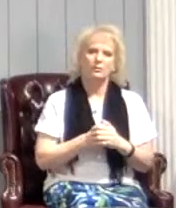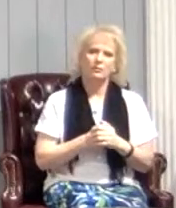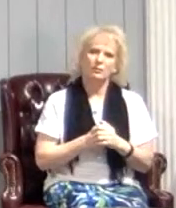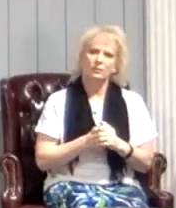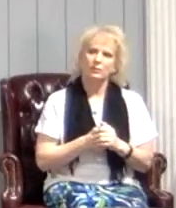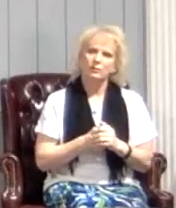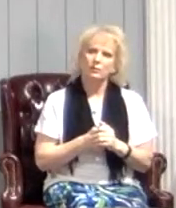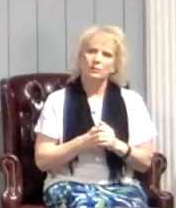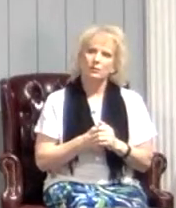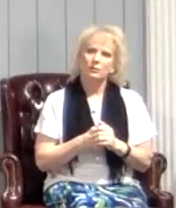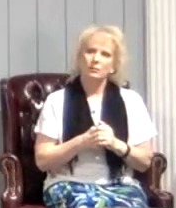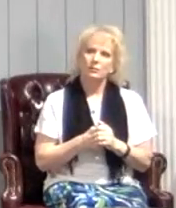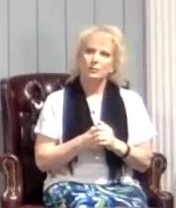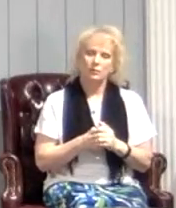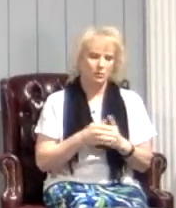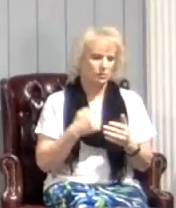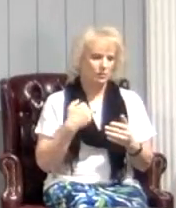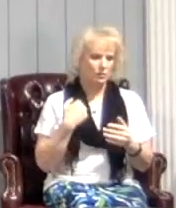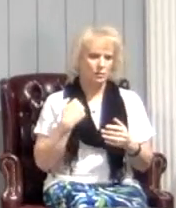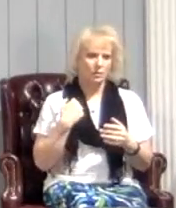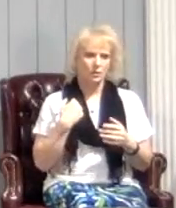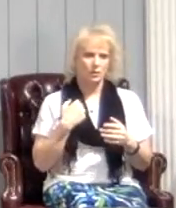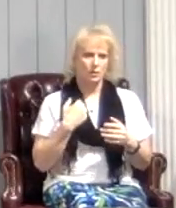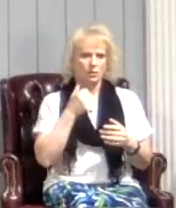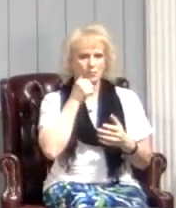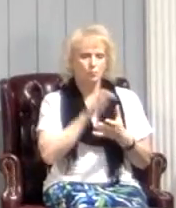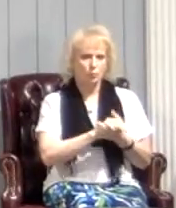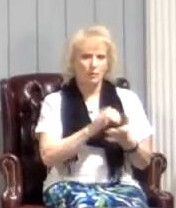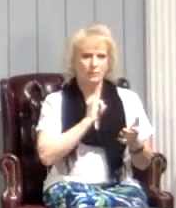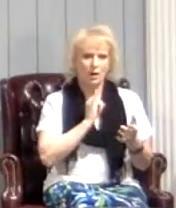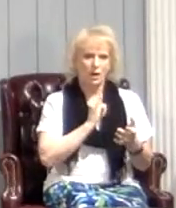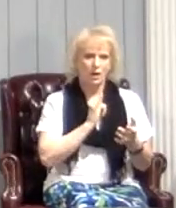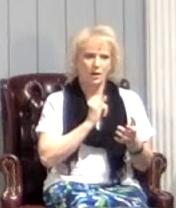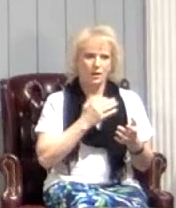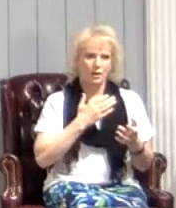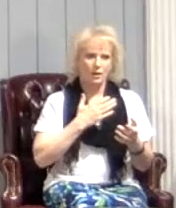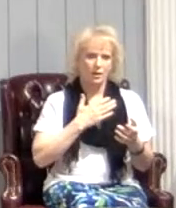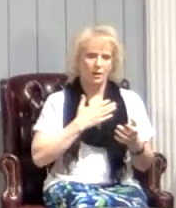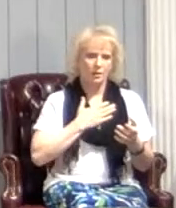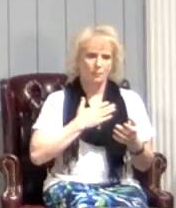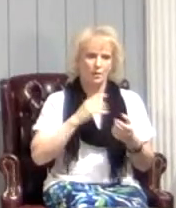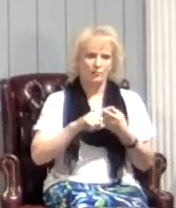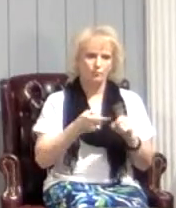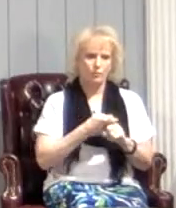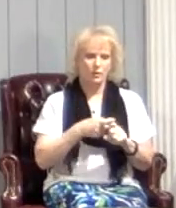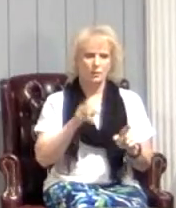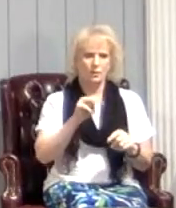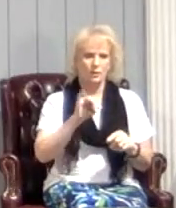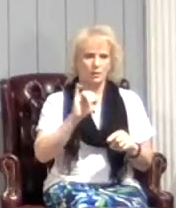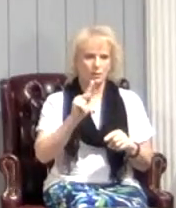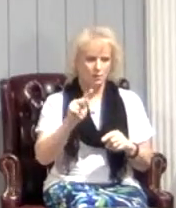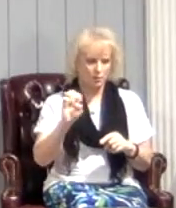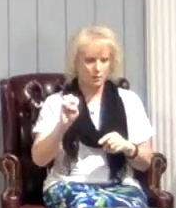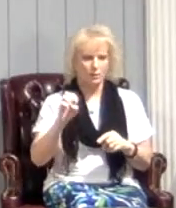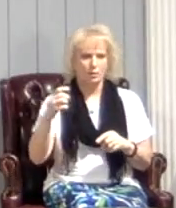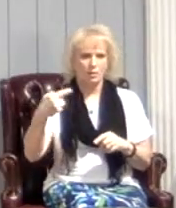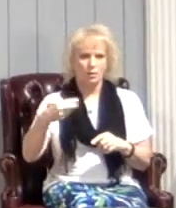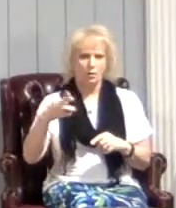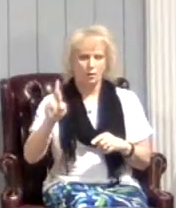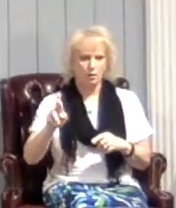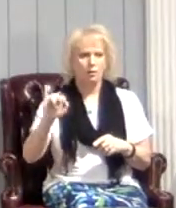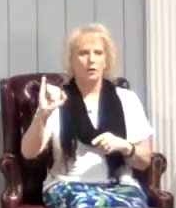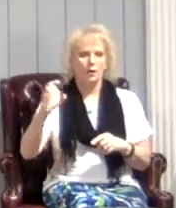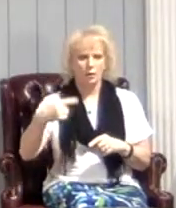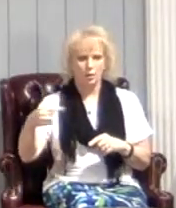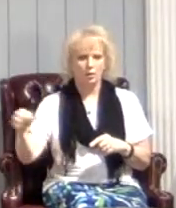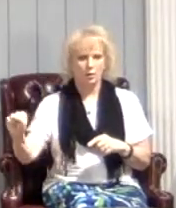going to go through all. So we went to Anita and I and my friend Mike Riggs, the three of us, went. God had called me to preach, and God had